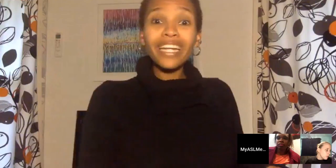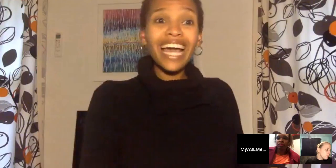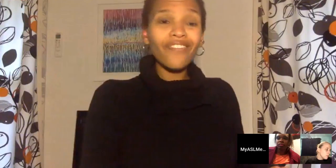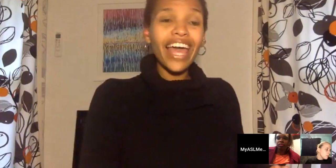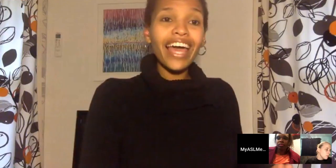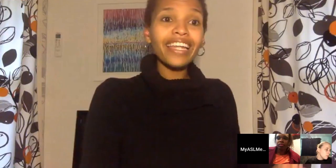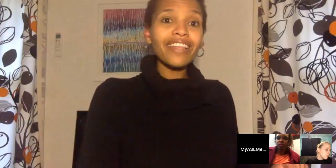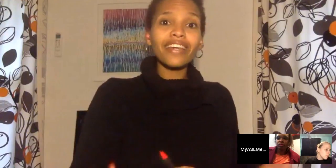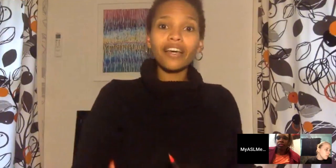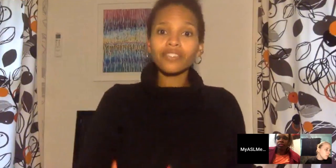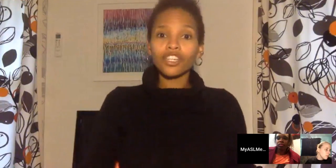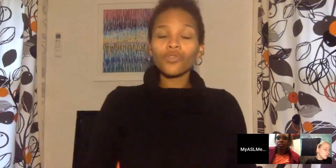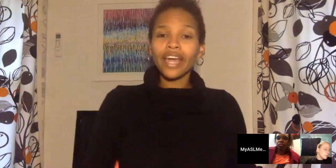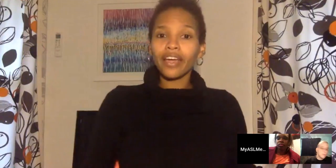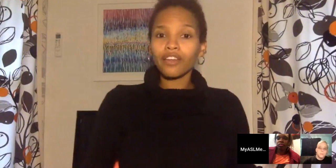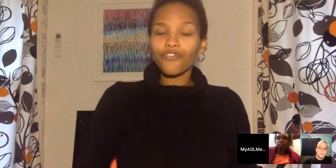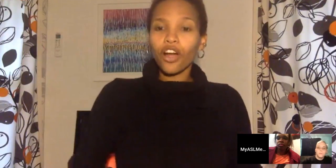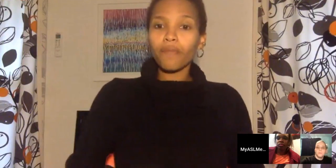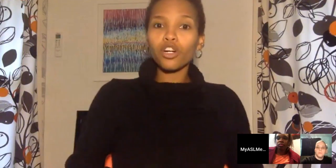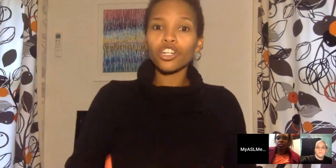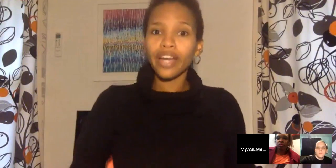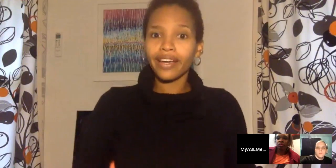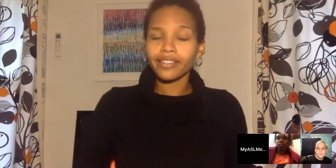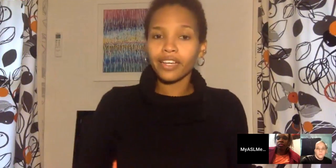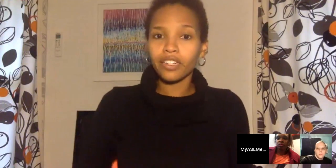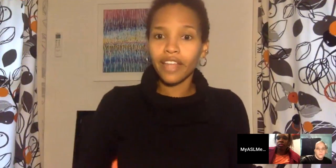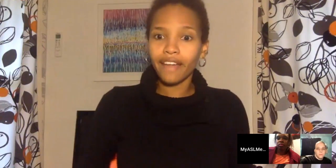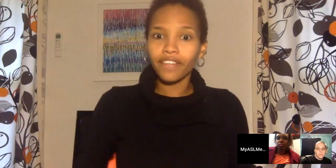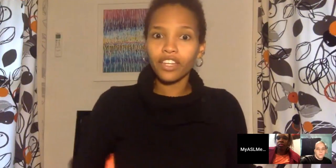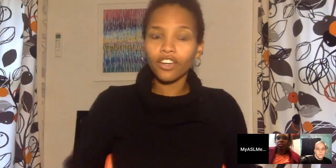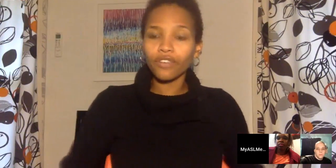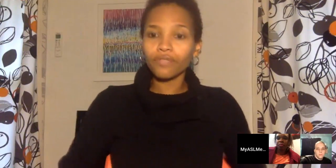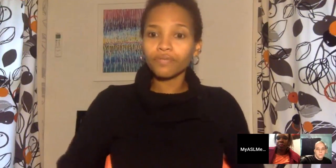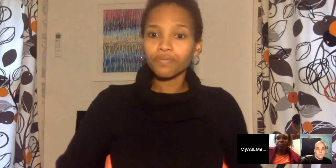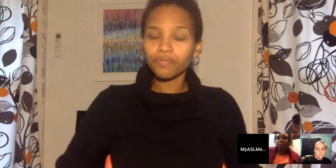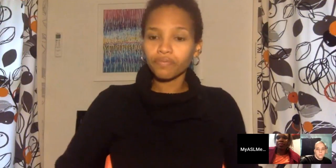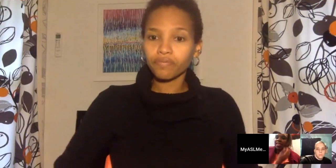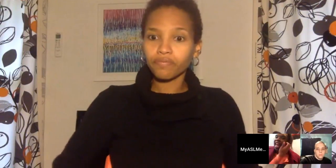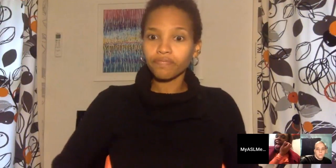have anything else that you gained from her ASL in that video?